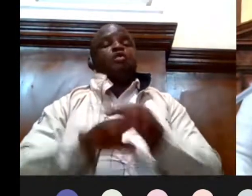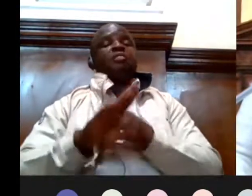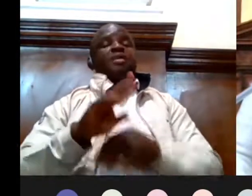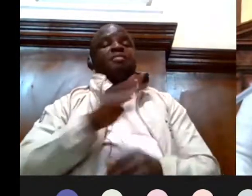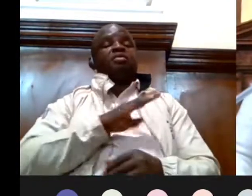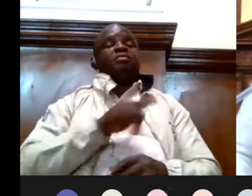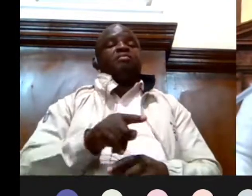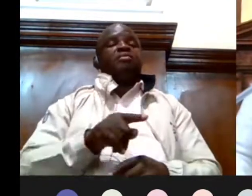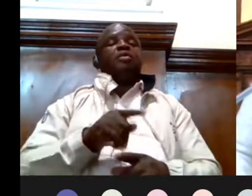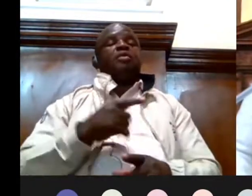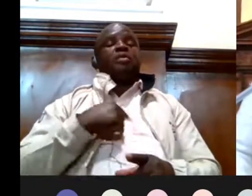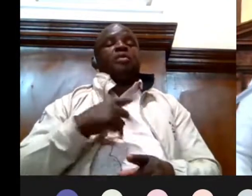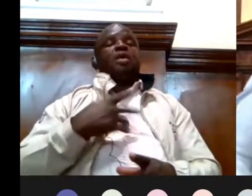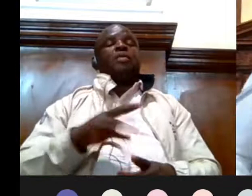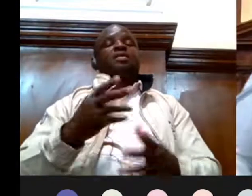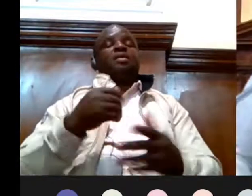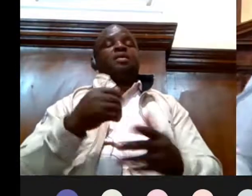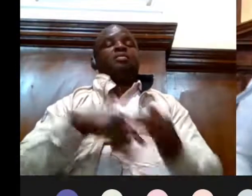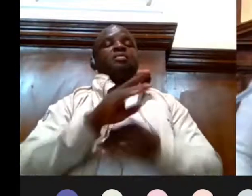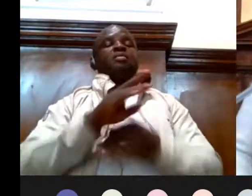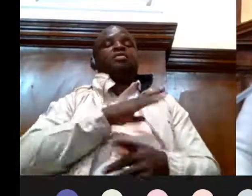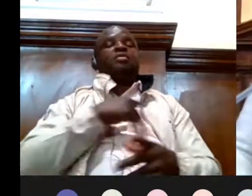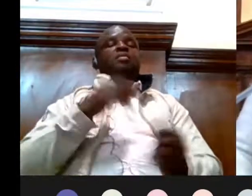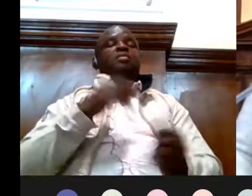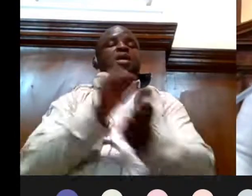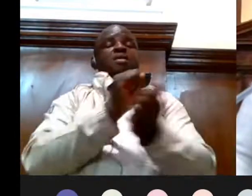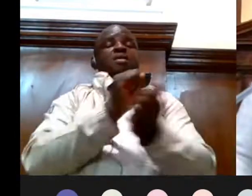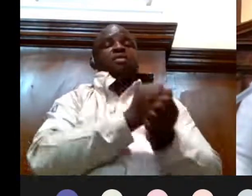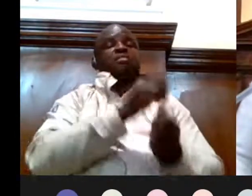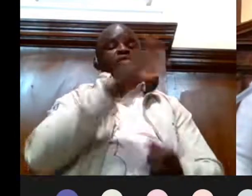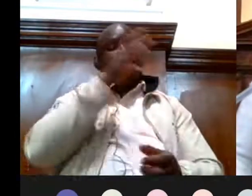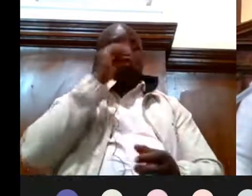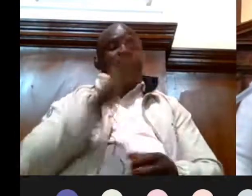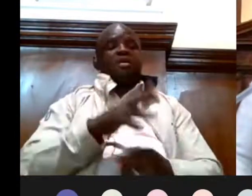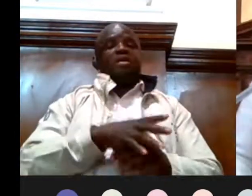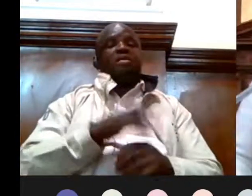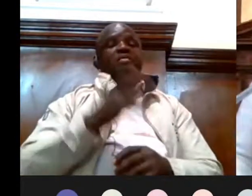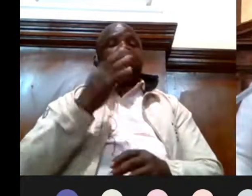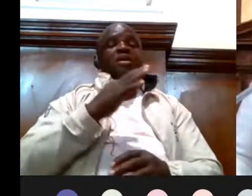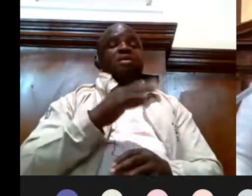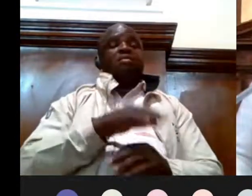actual criminal, we send them to arrest student city batrethina